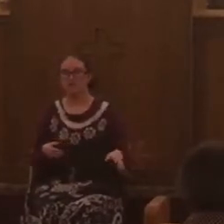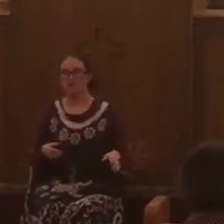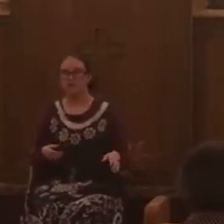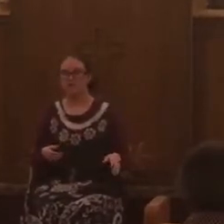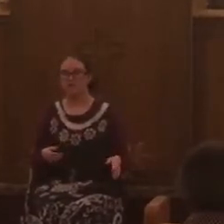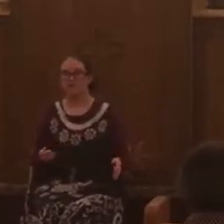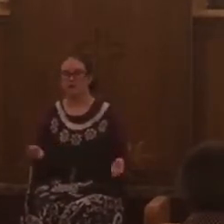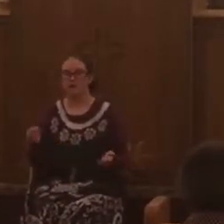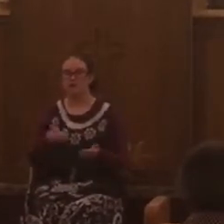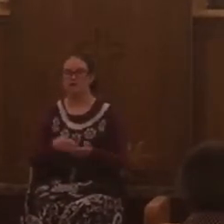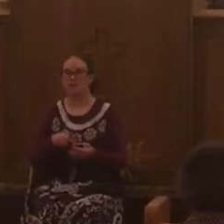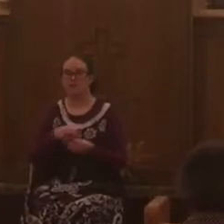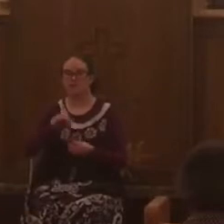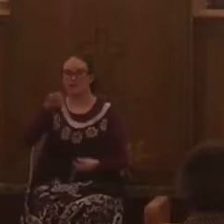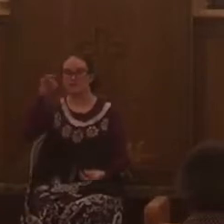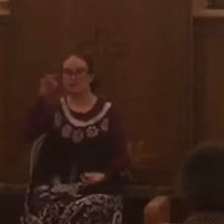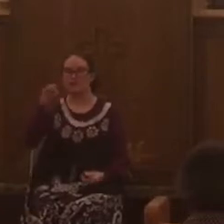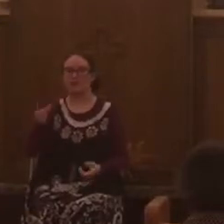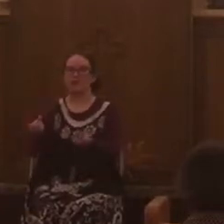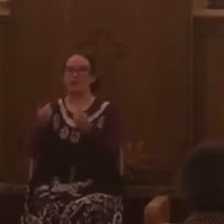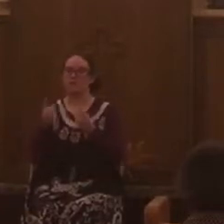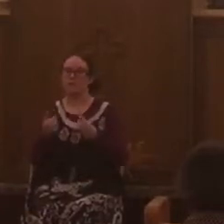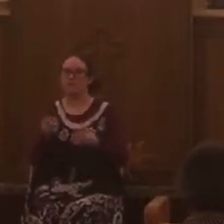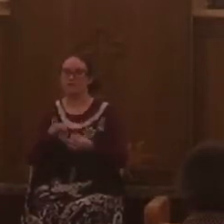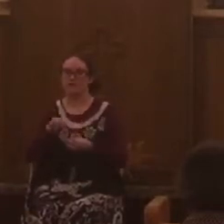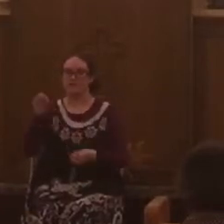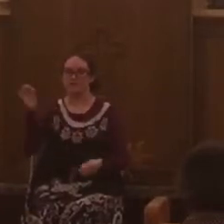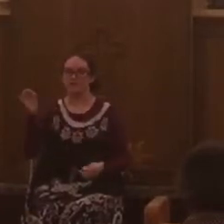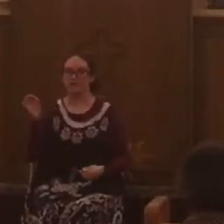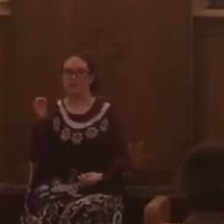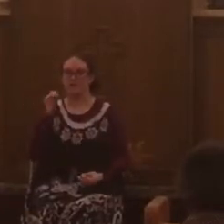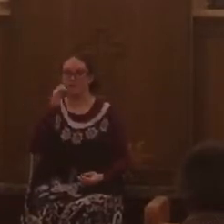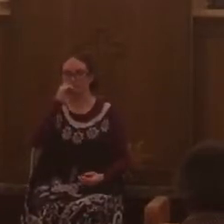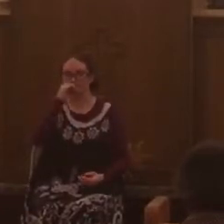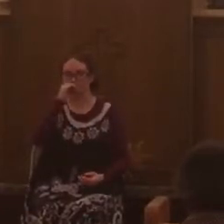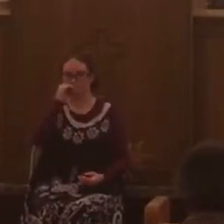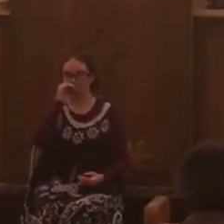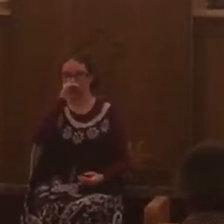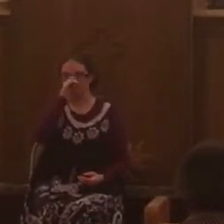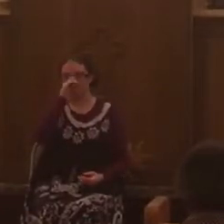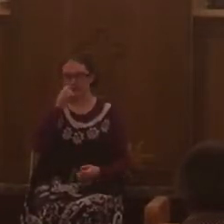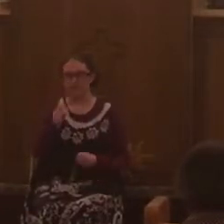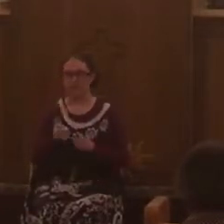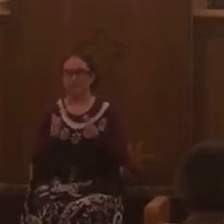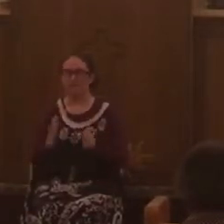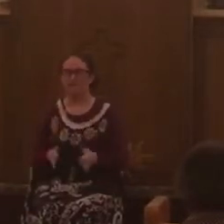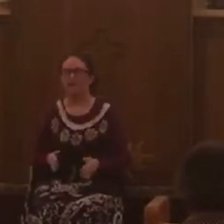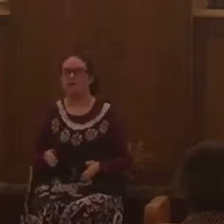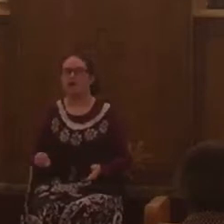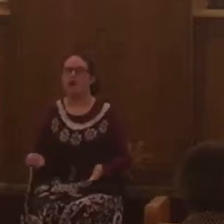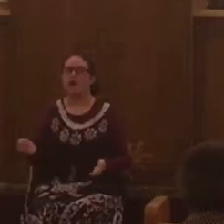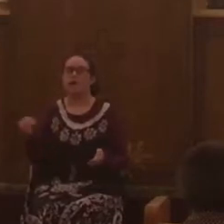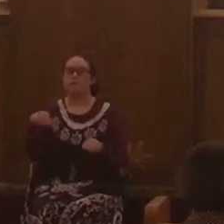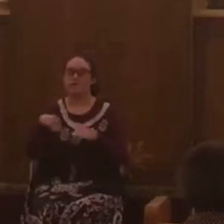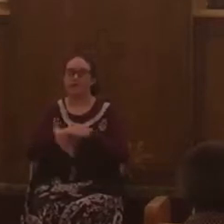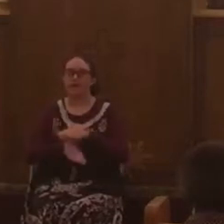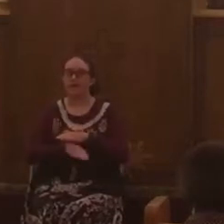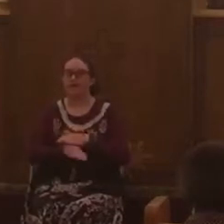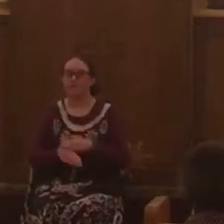this salvation of the Jews. And what he was telling her, if you'll hang with us a little while, it's not going to be very long. I'm